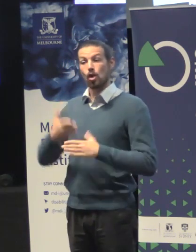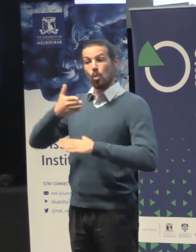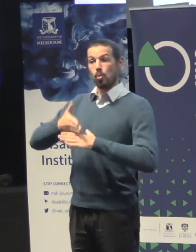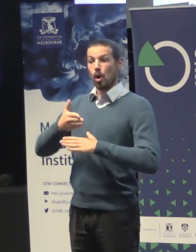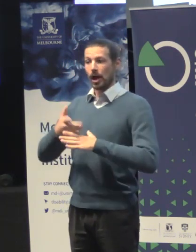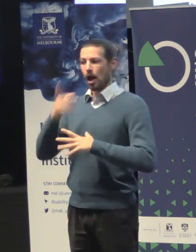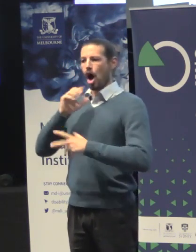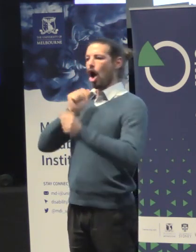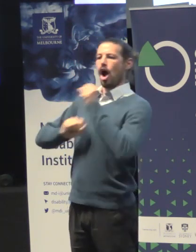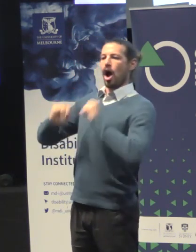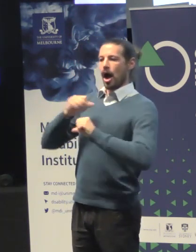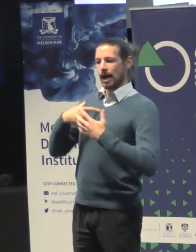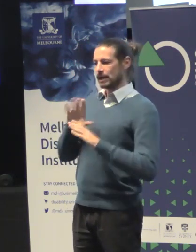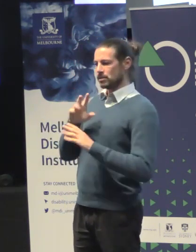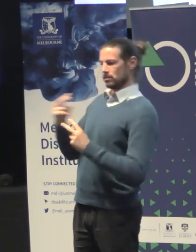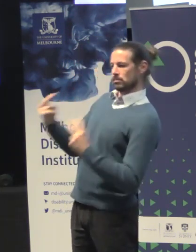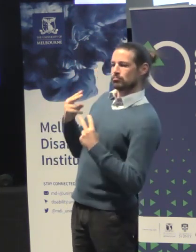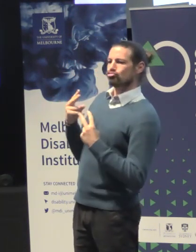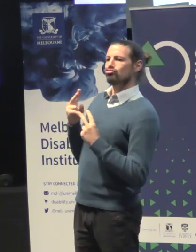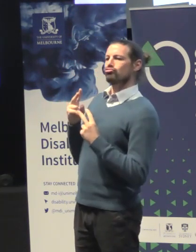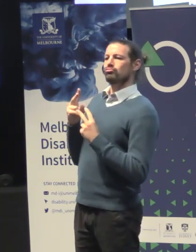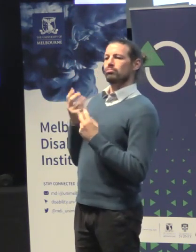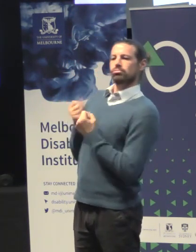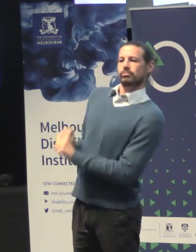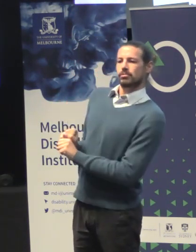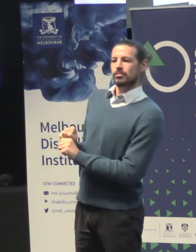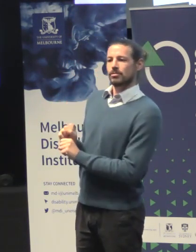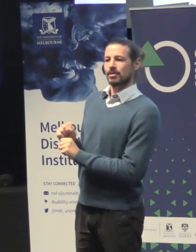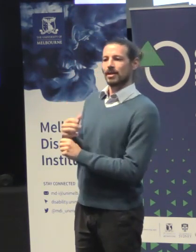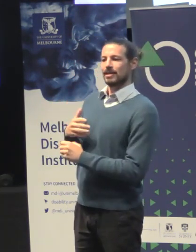trying to defend their privacy. They didn't want to share as much.